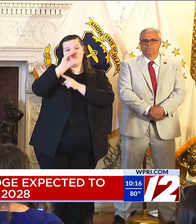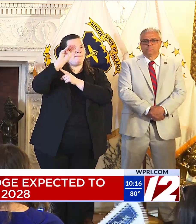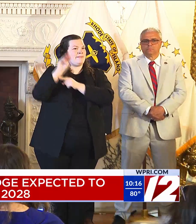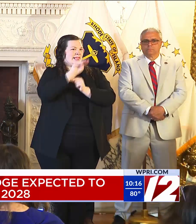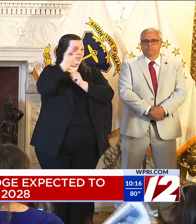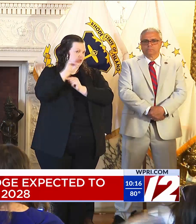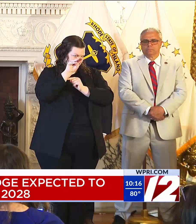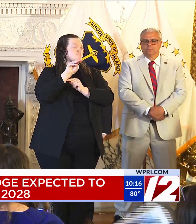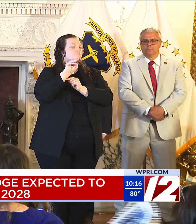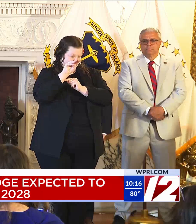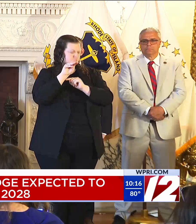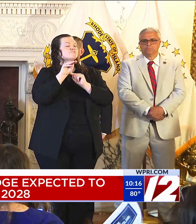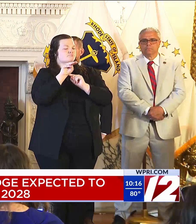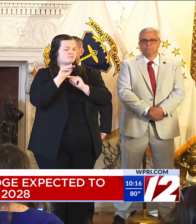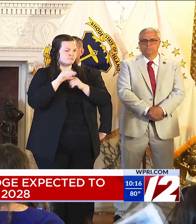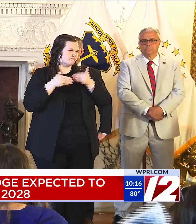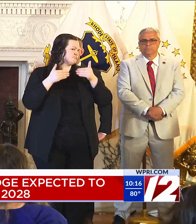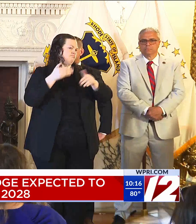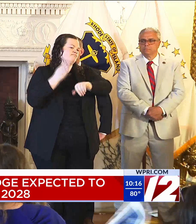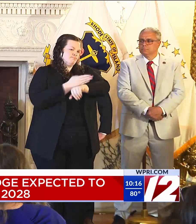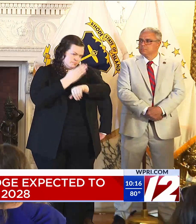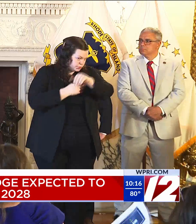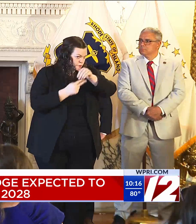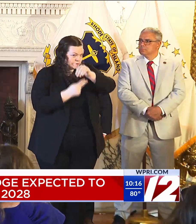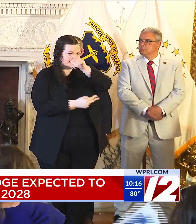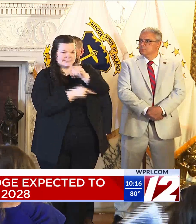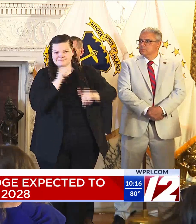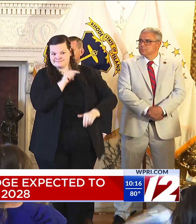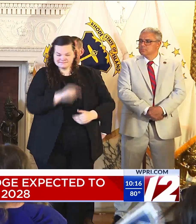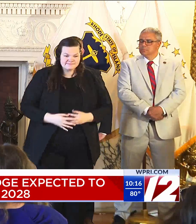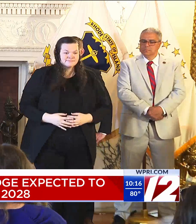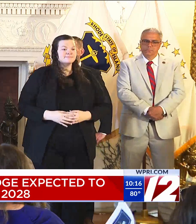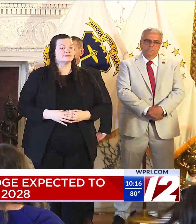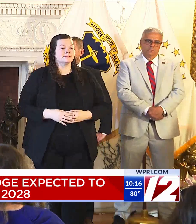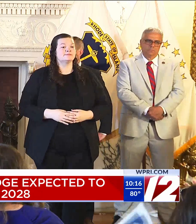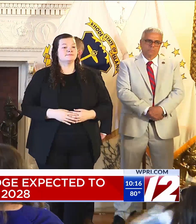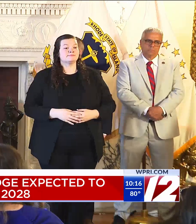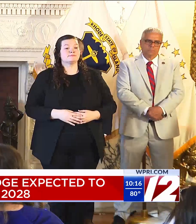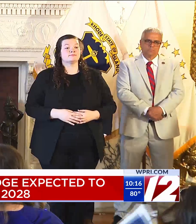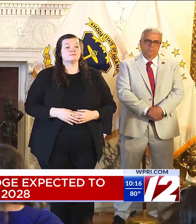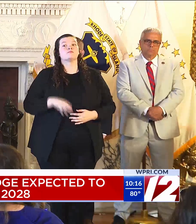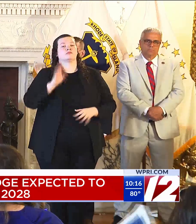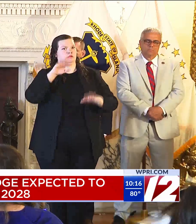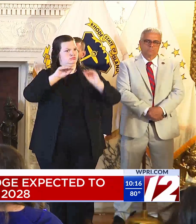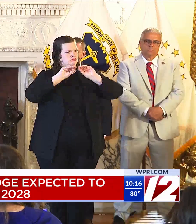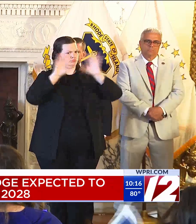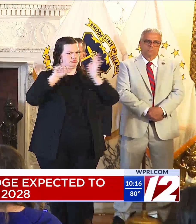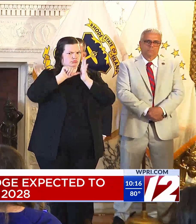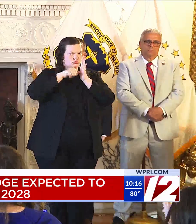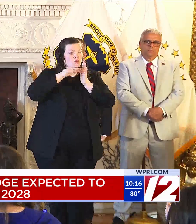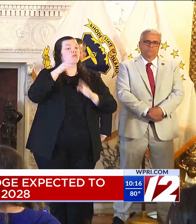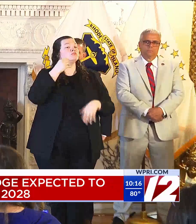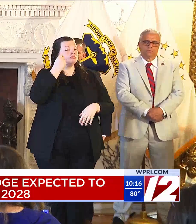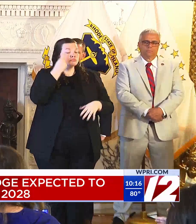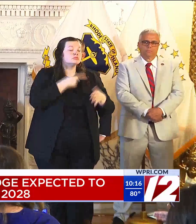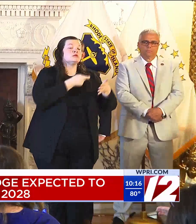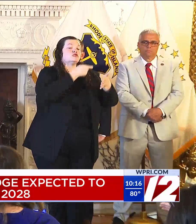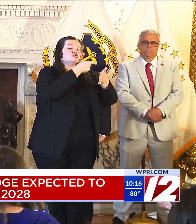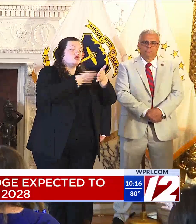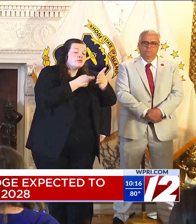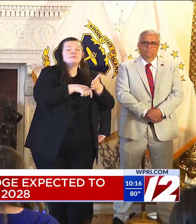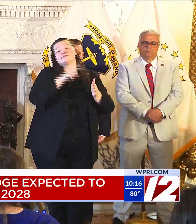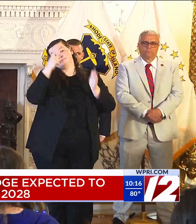To be clear, there will be additional soft costs for inspections and potential incentives